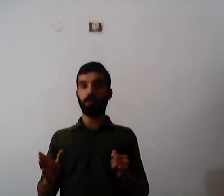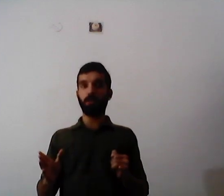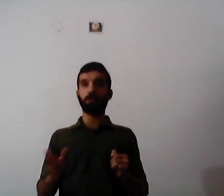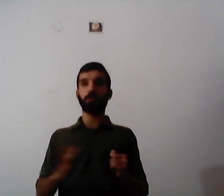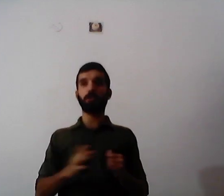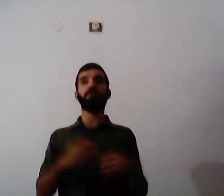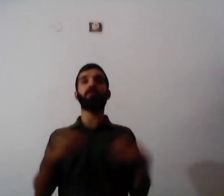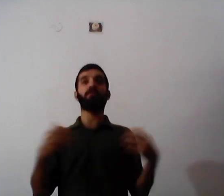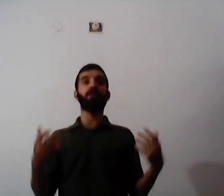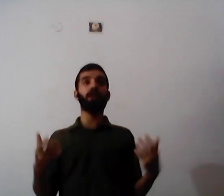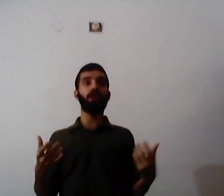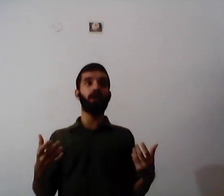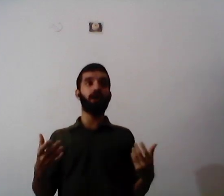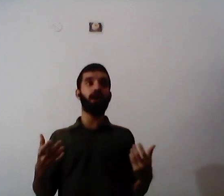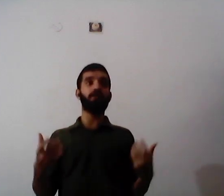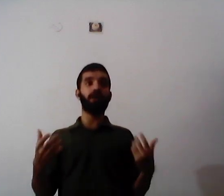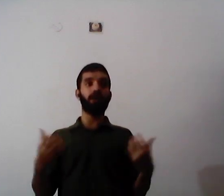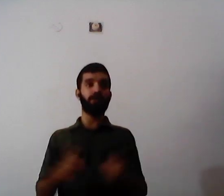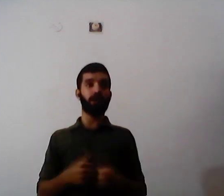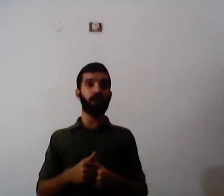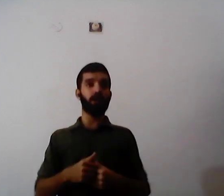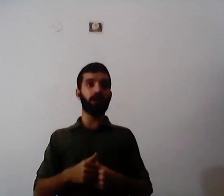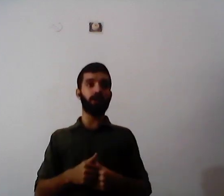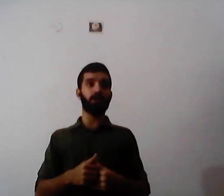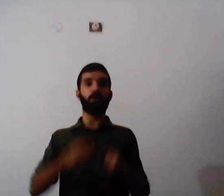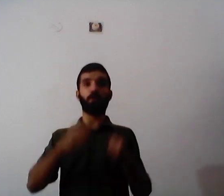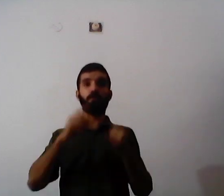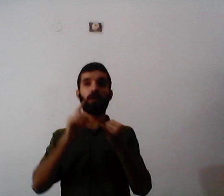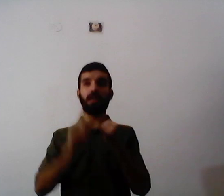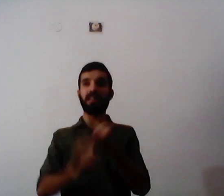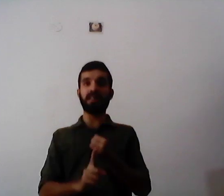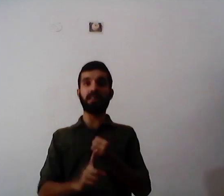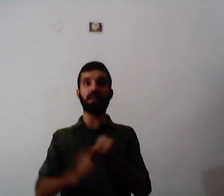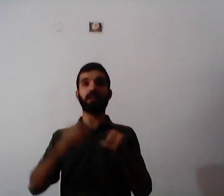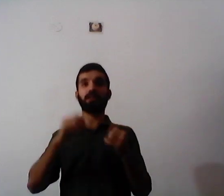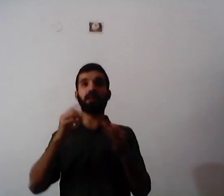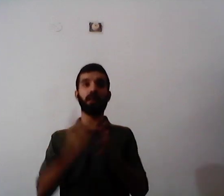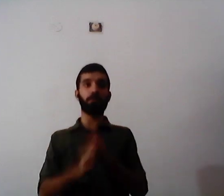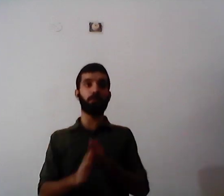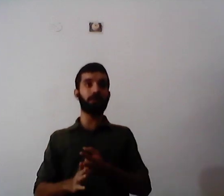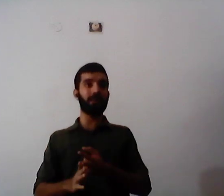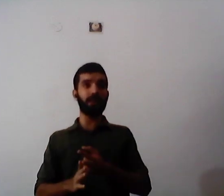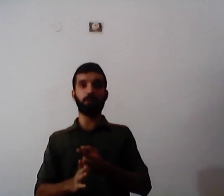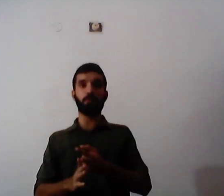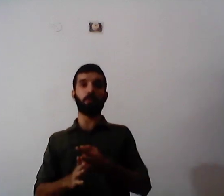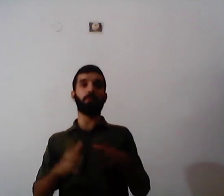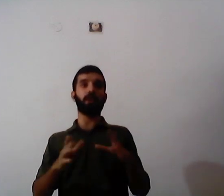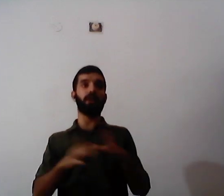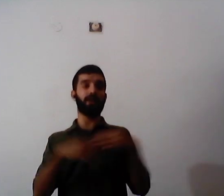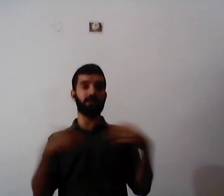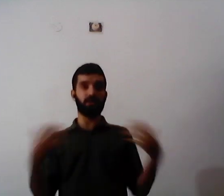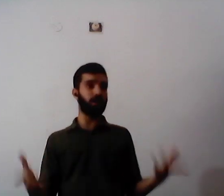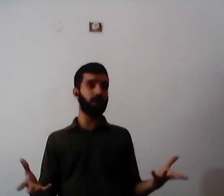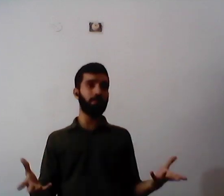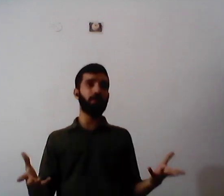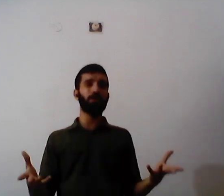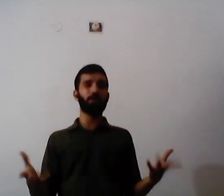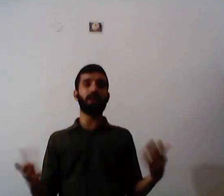so they will feel a very difficult condition of dizziness, unable to think properly, and etc. So that is